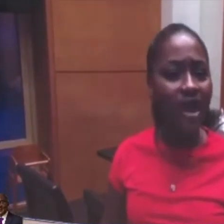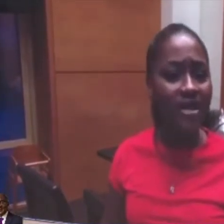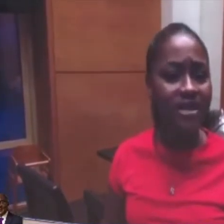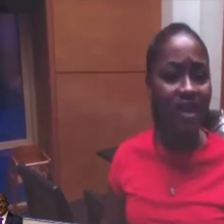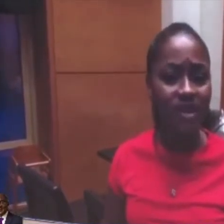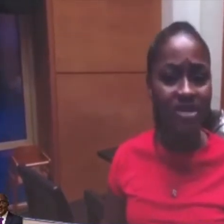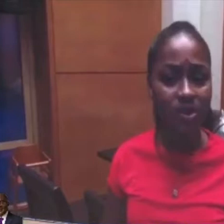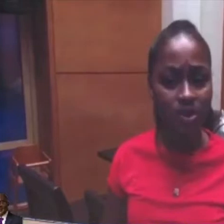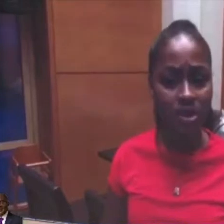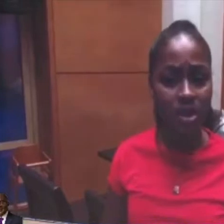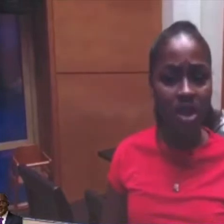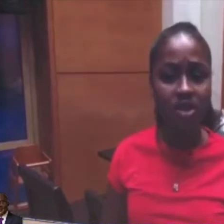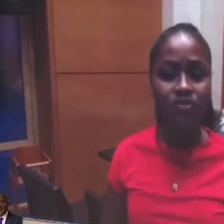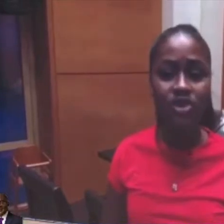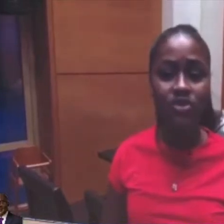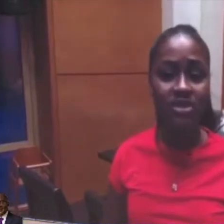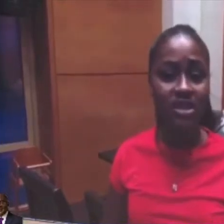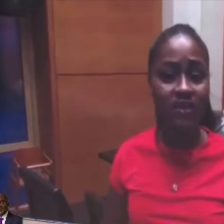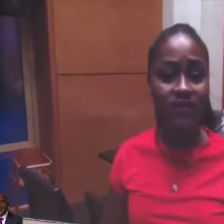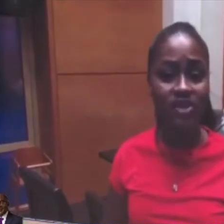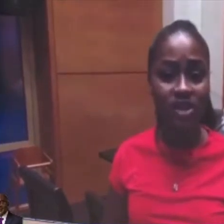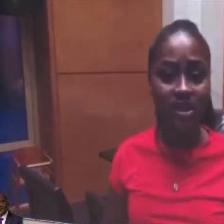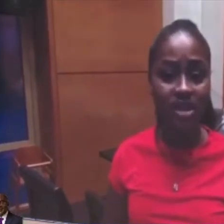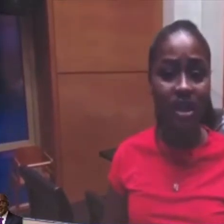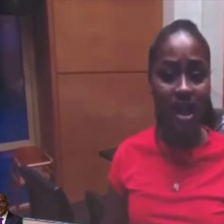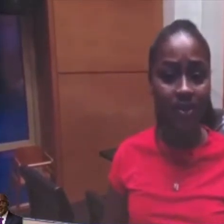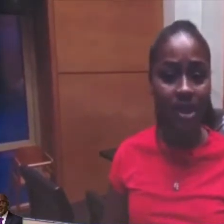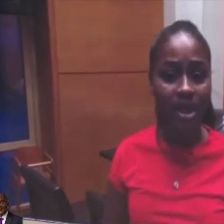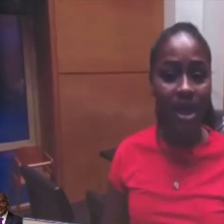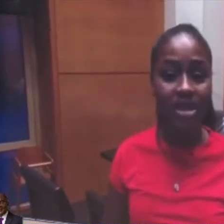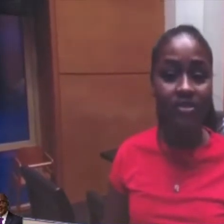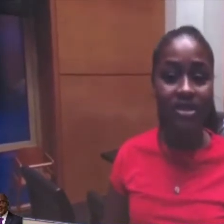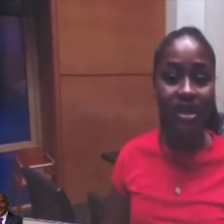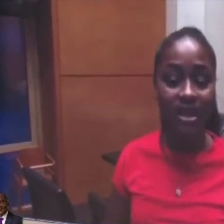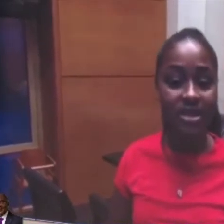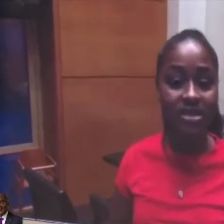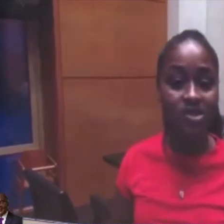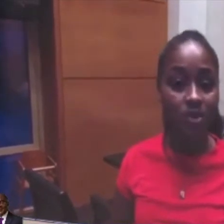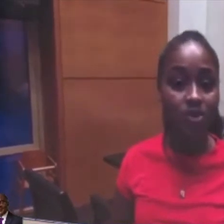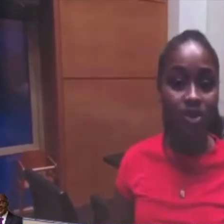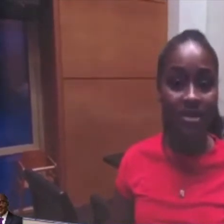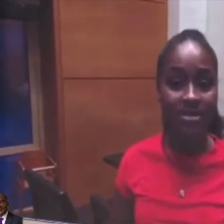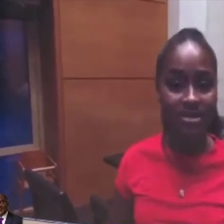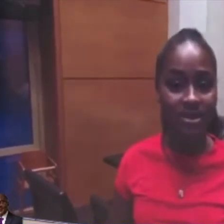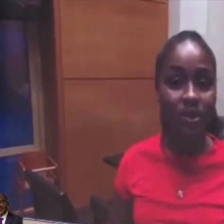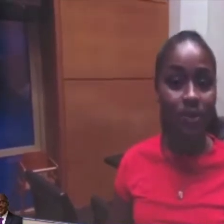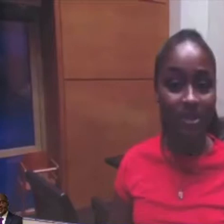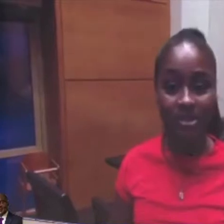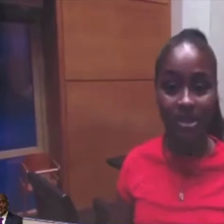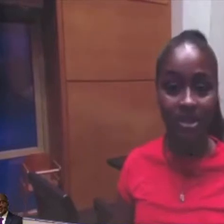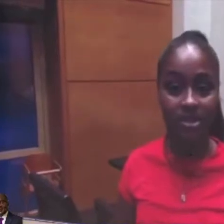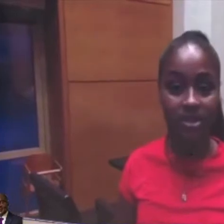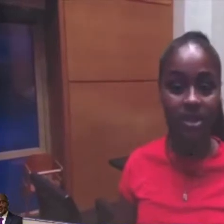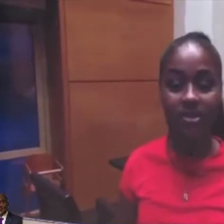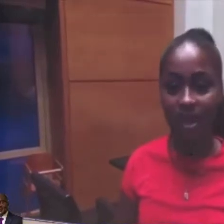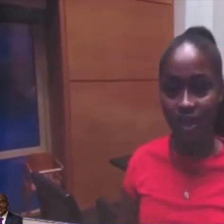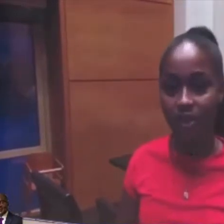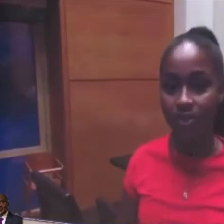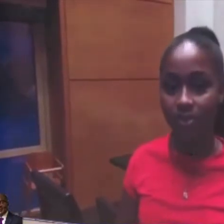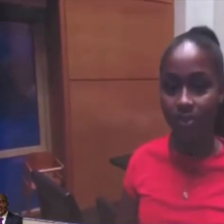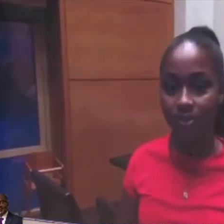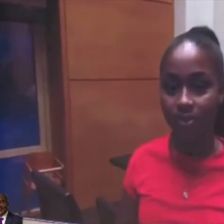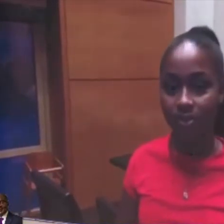has government gone in reducing the infrastructure gap and eradicating the double-track system completely? Thank